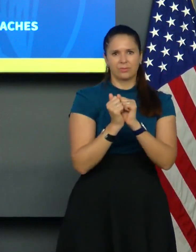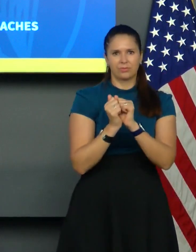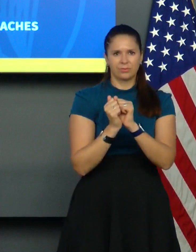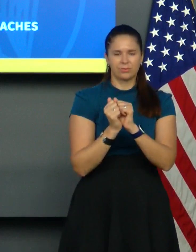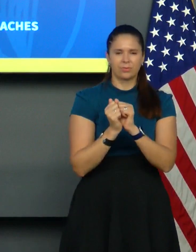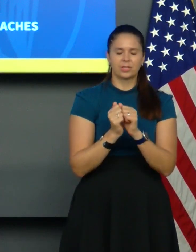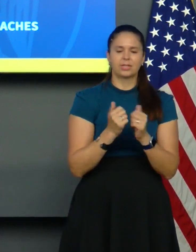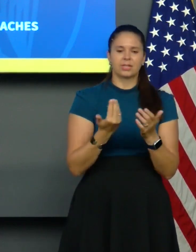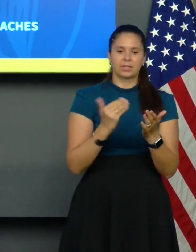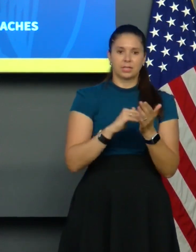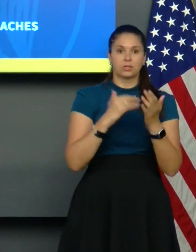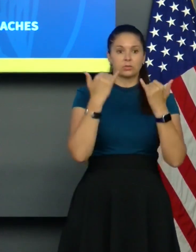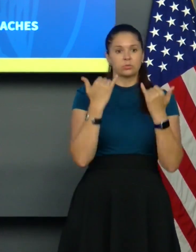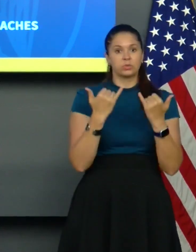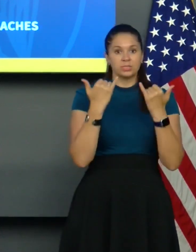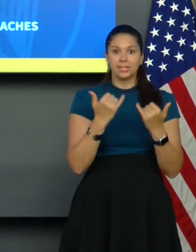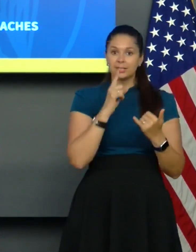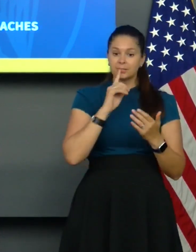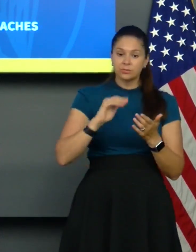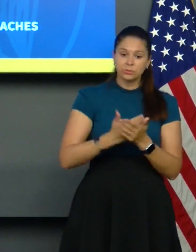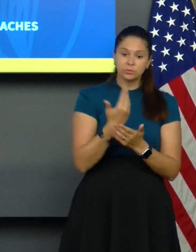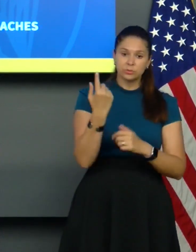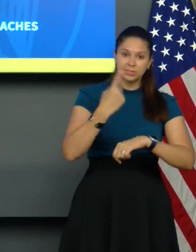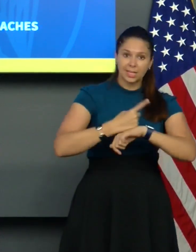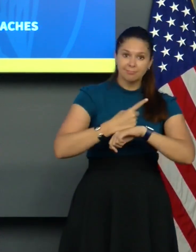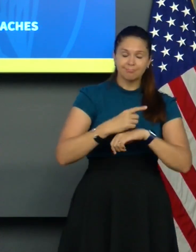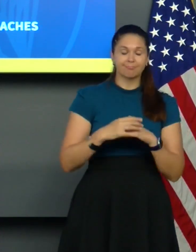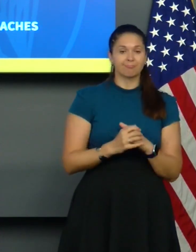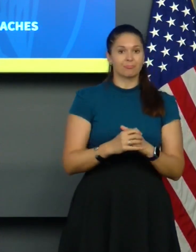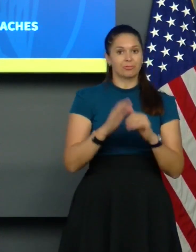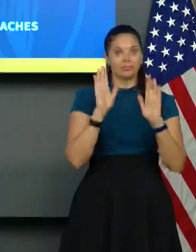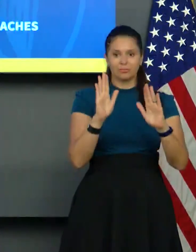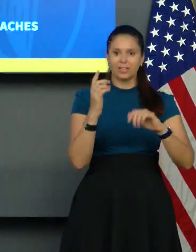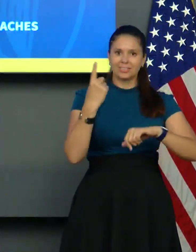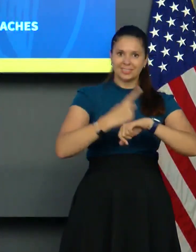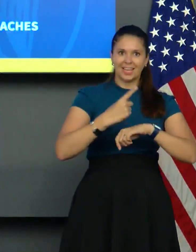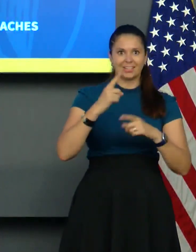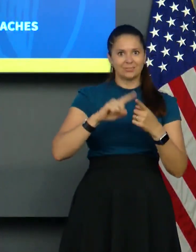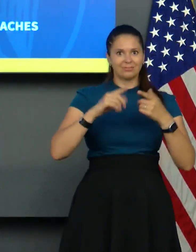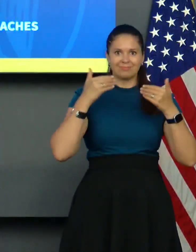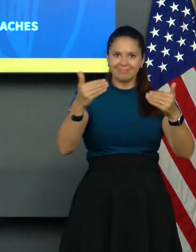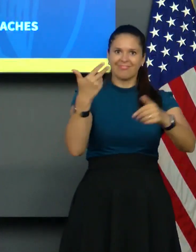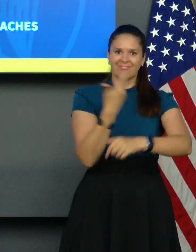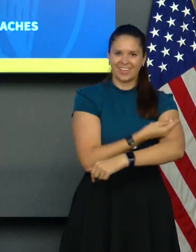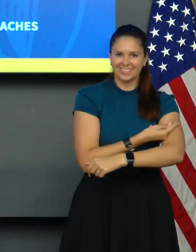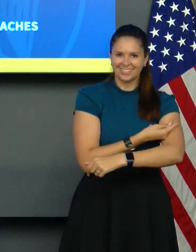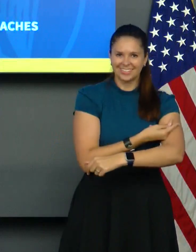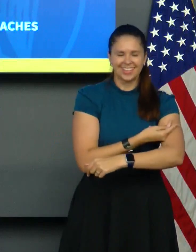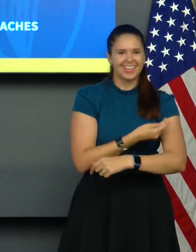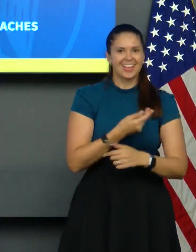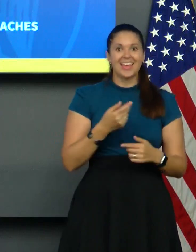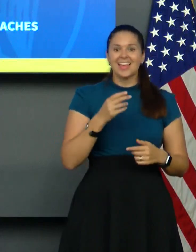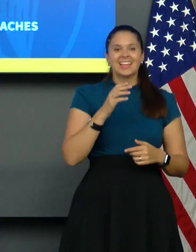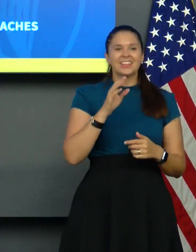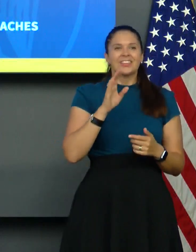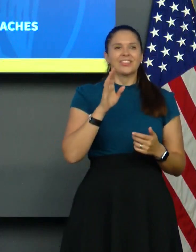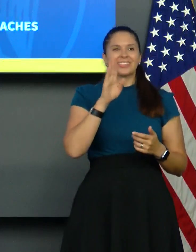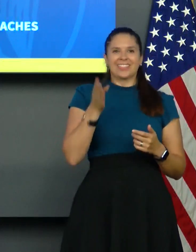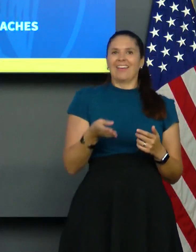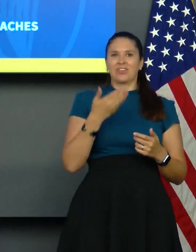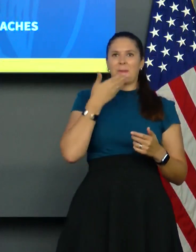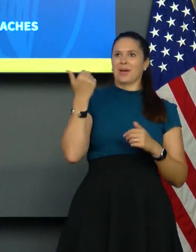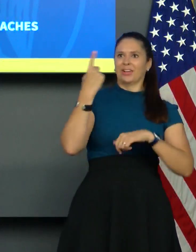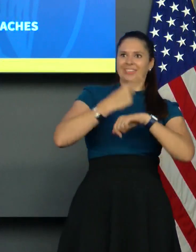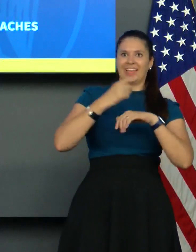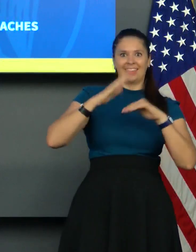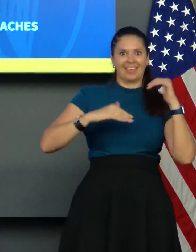And again, today is a new day. It's a great day to be vaccinated. There's never been a better day than